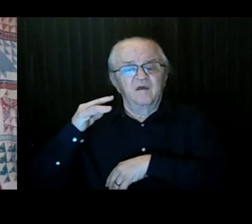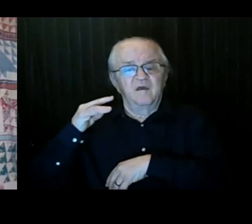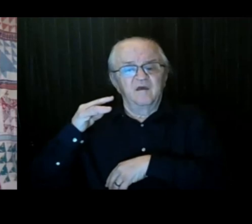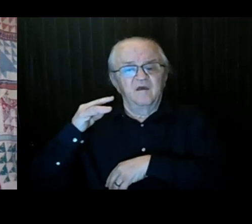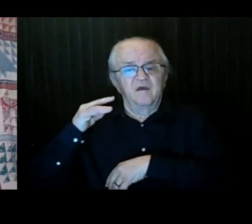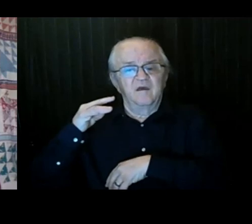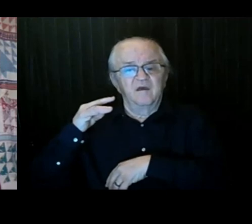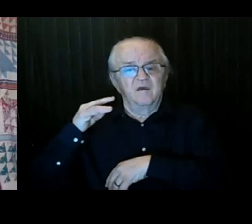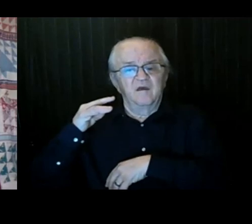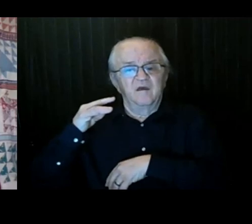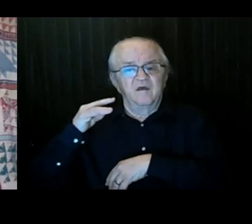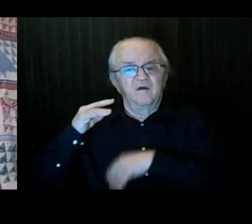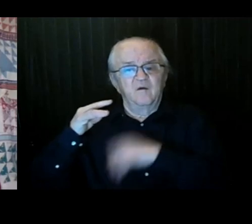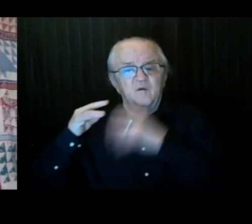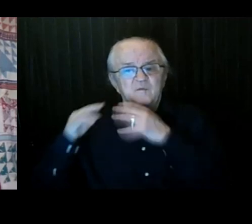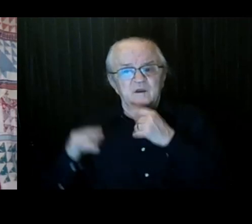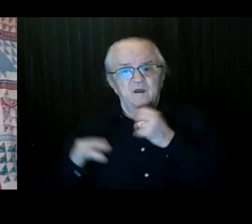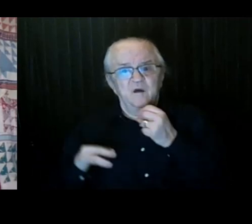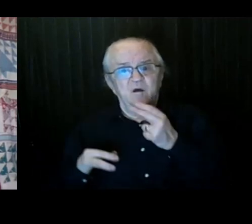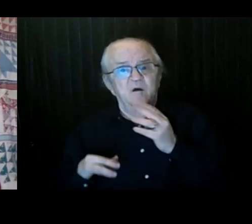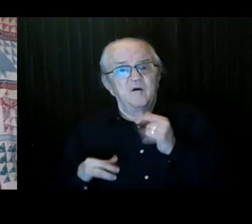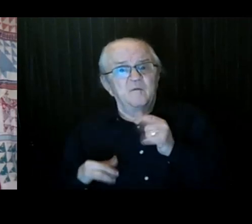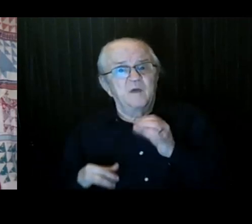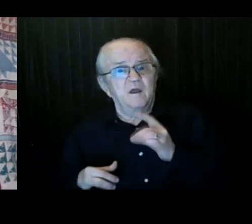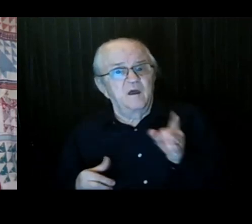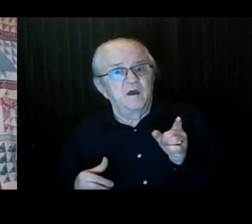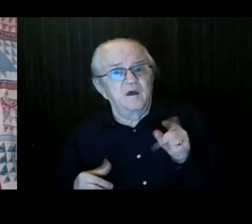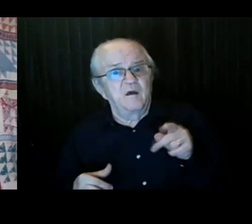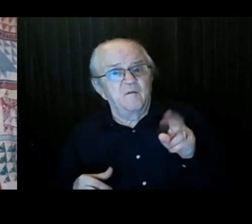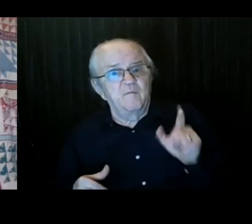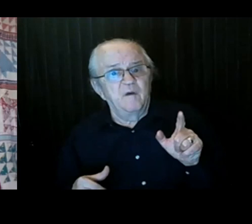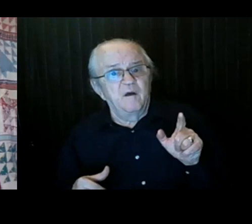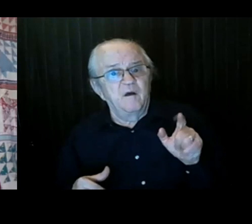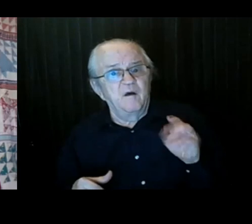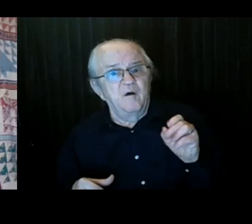She just said, "Oh my God, is that Paul Normandin of In Our Prime?"